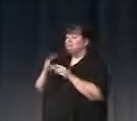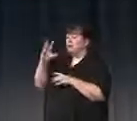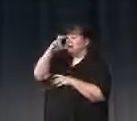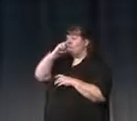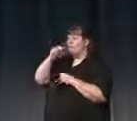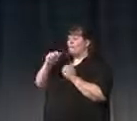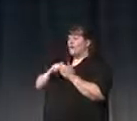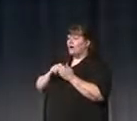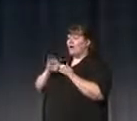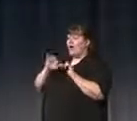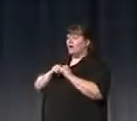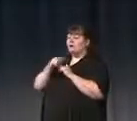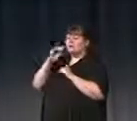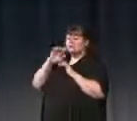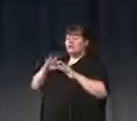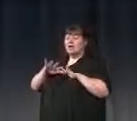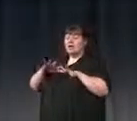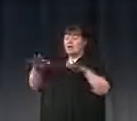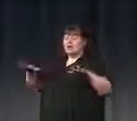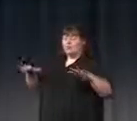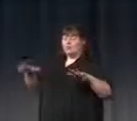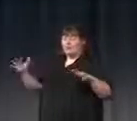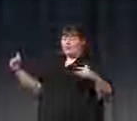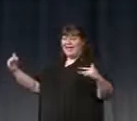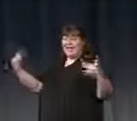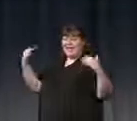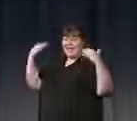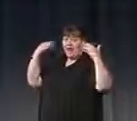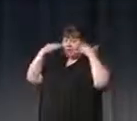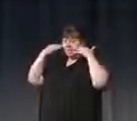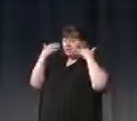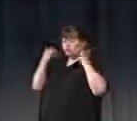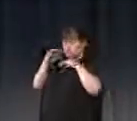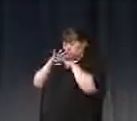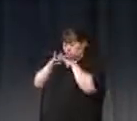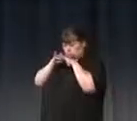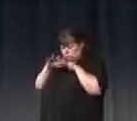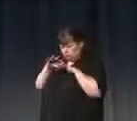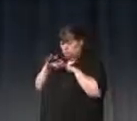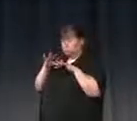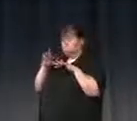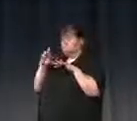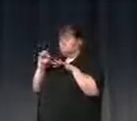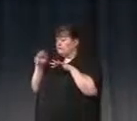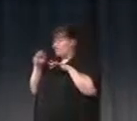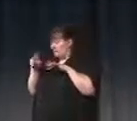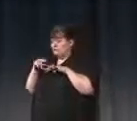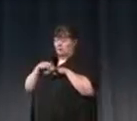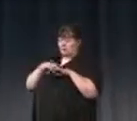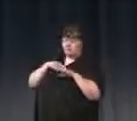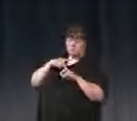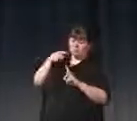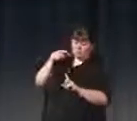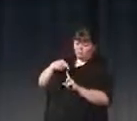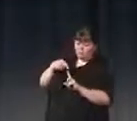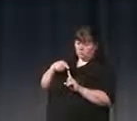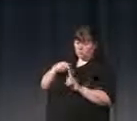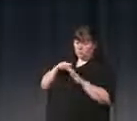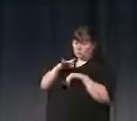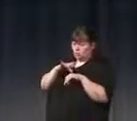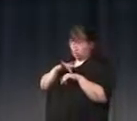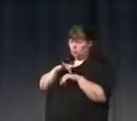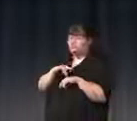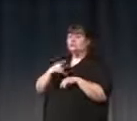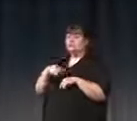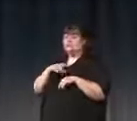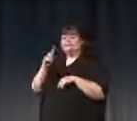of reverberation when they get these signals into their ear and they're actually trying to separate the effects of the reverb from those of the sound source. And so we've done